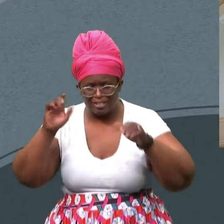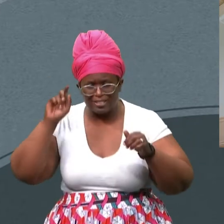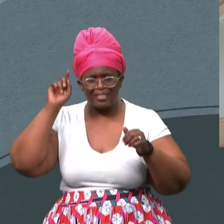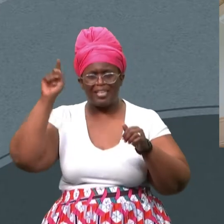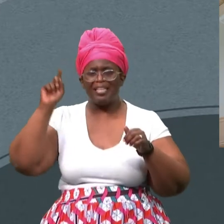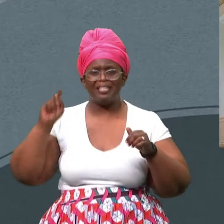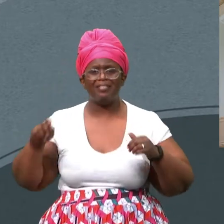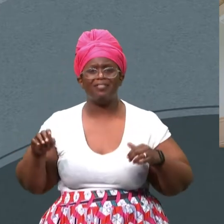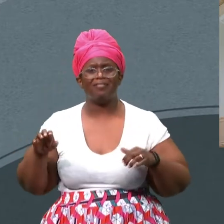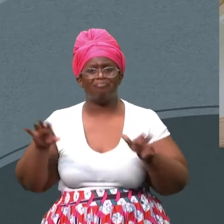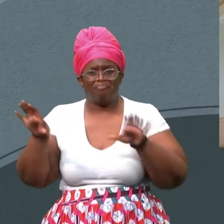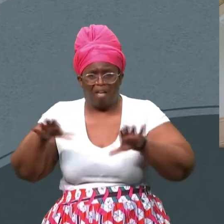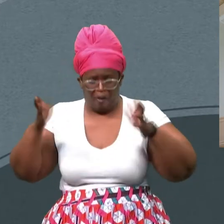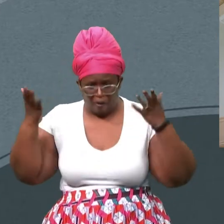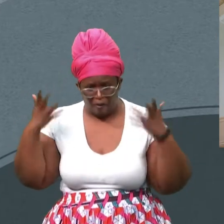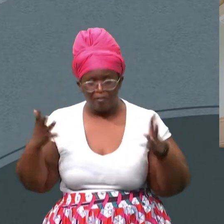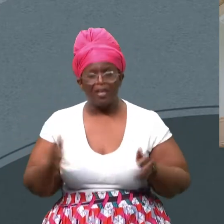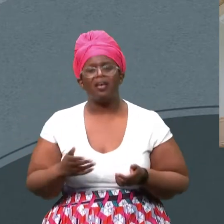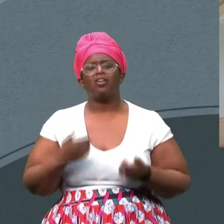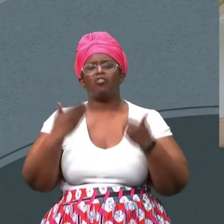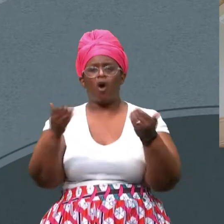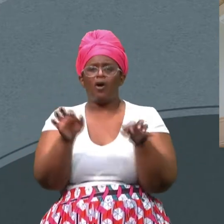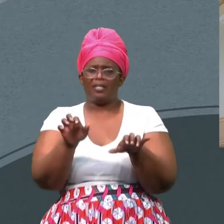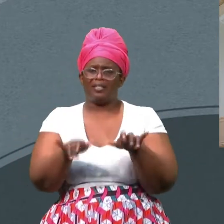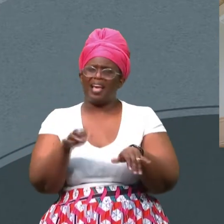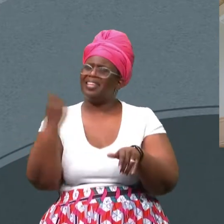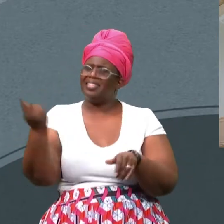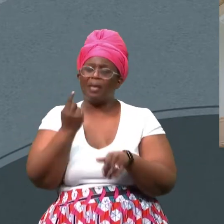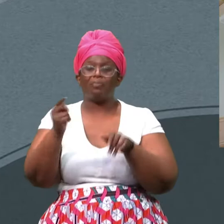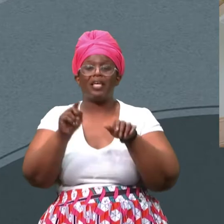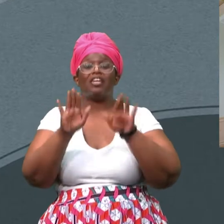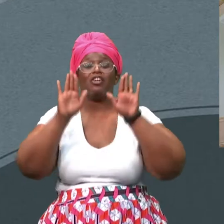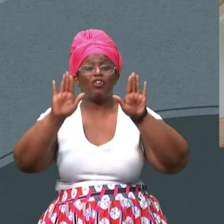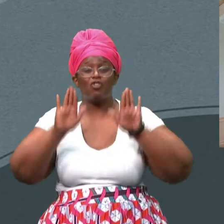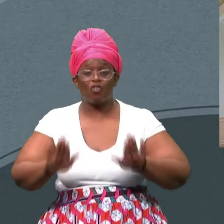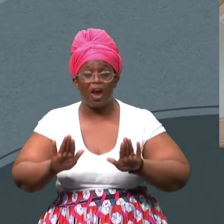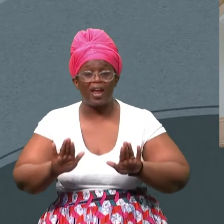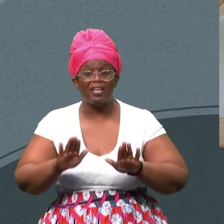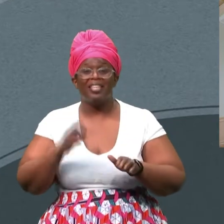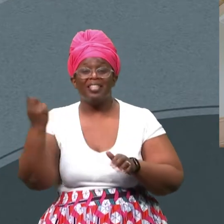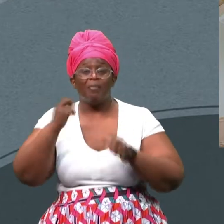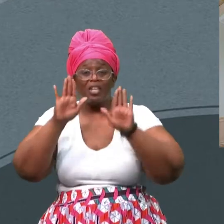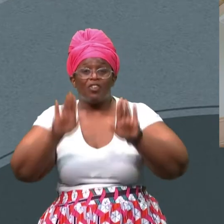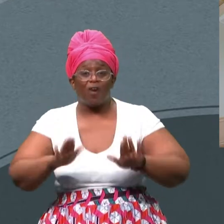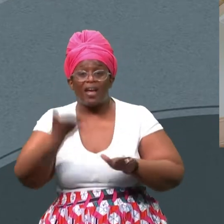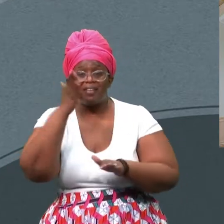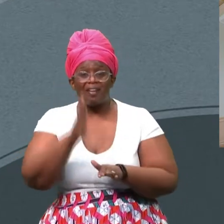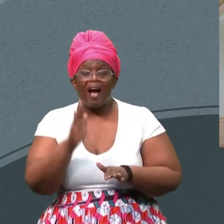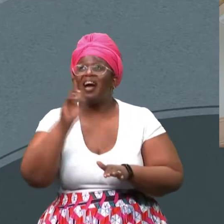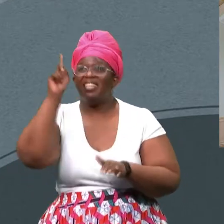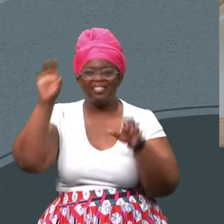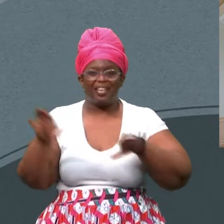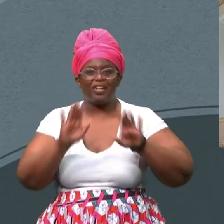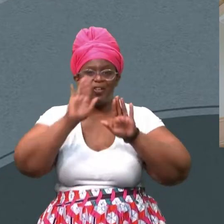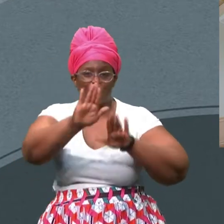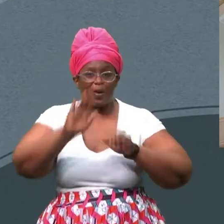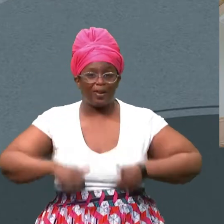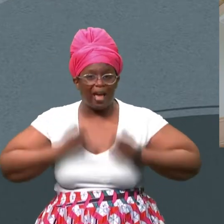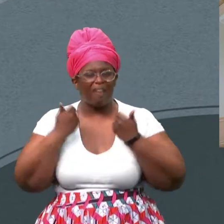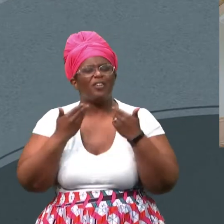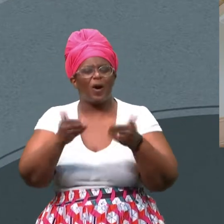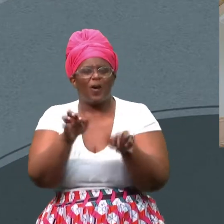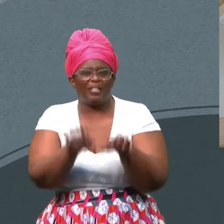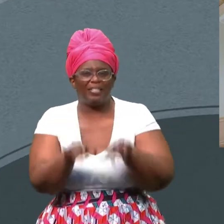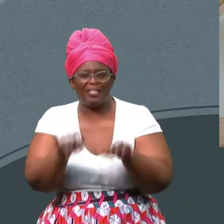point one to type in something great that God has done in your life. She says, to God be the glory. To God be